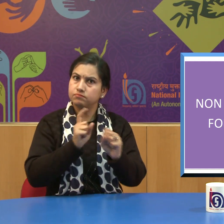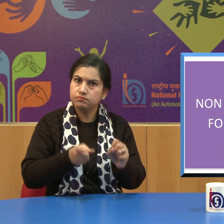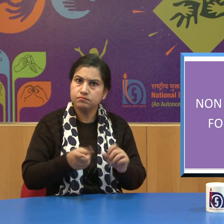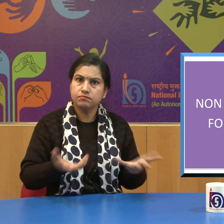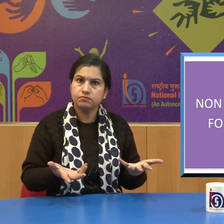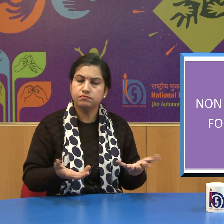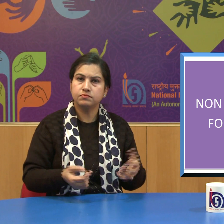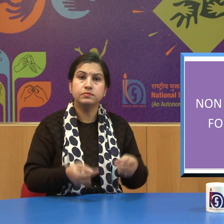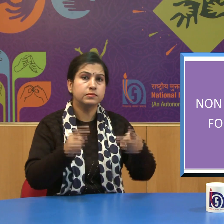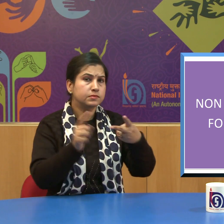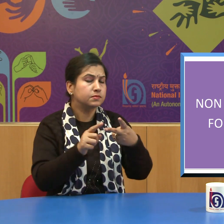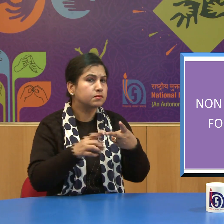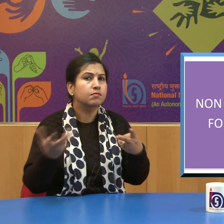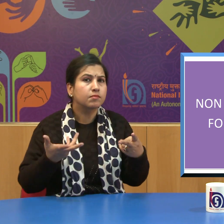The second reason was